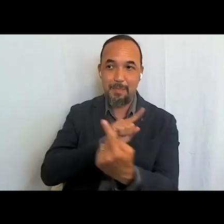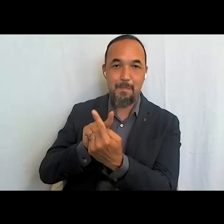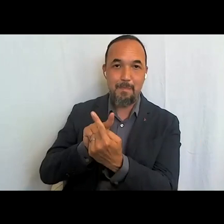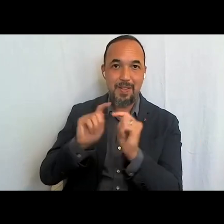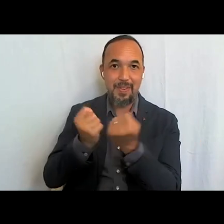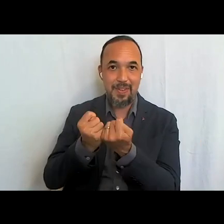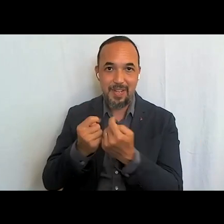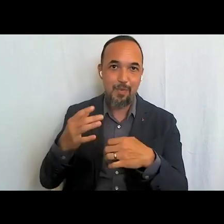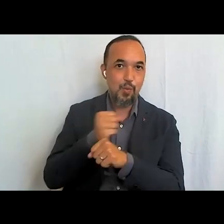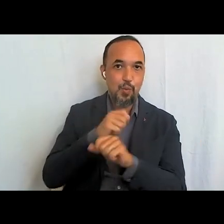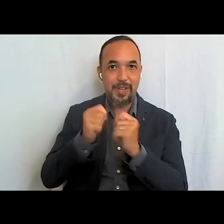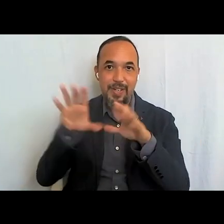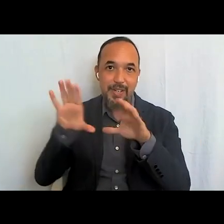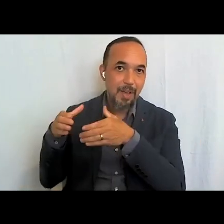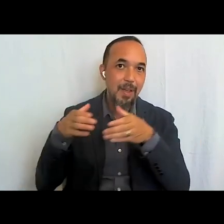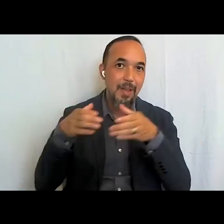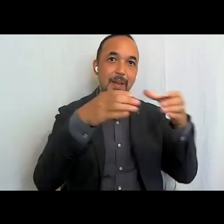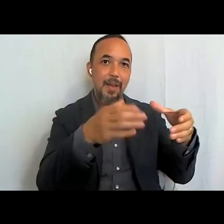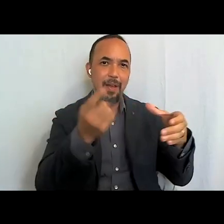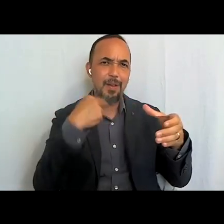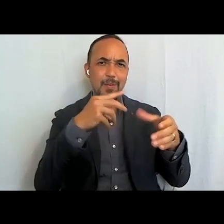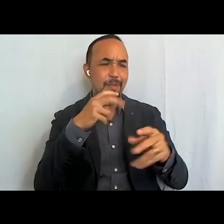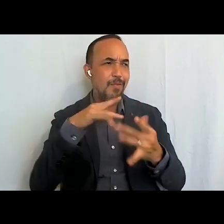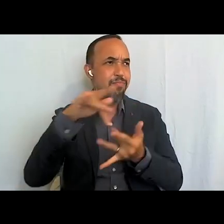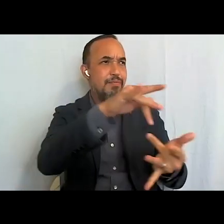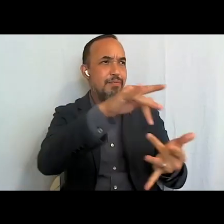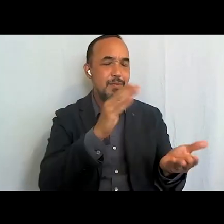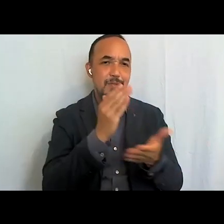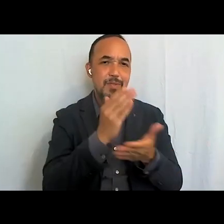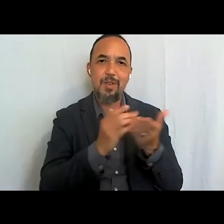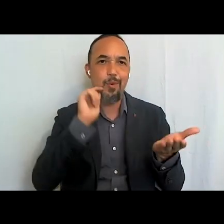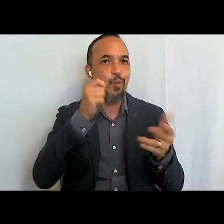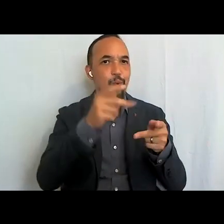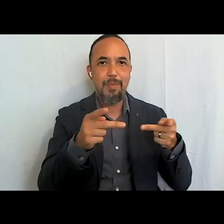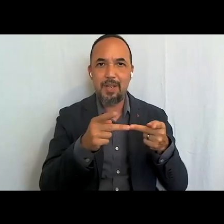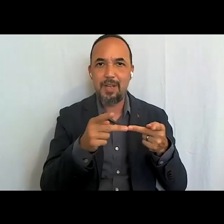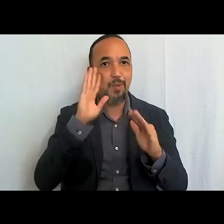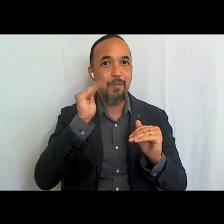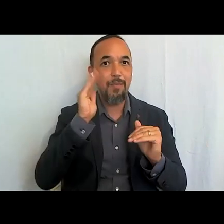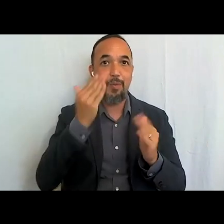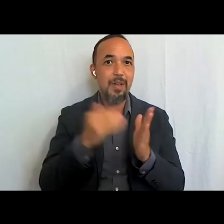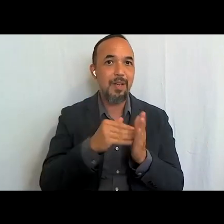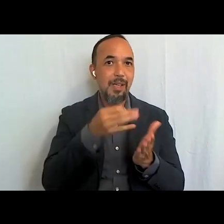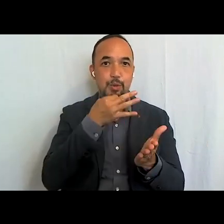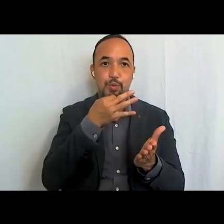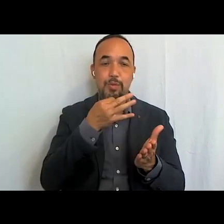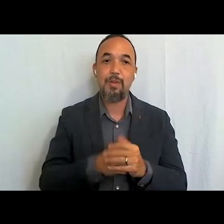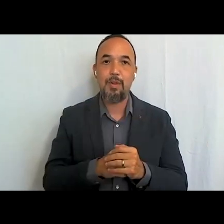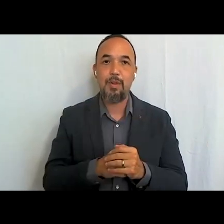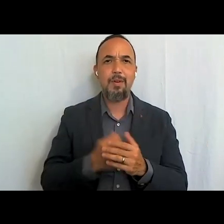an amazing time in some exotic location, which we're hoping to do again very soon. We always have a great